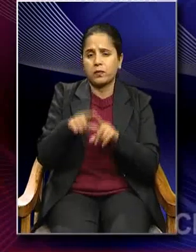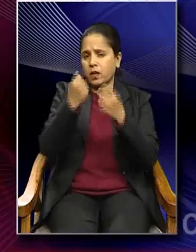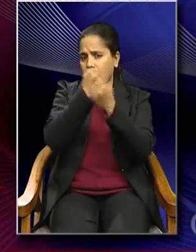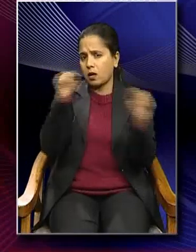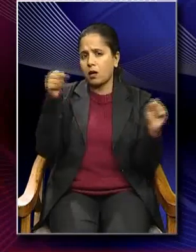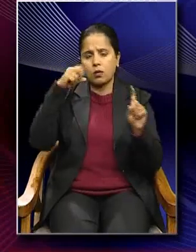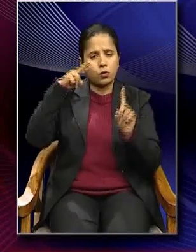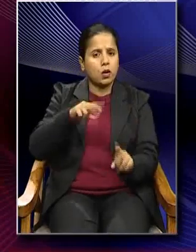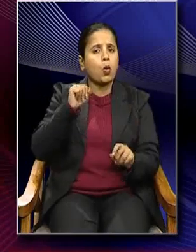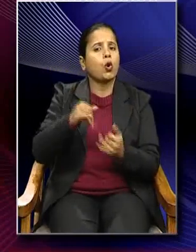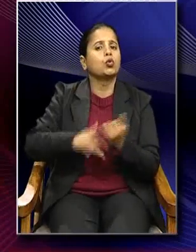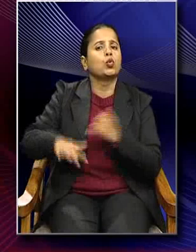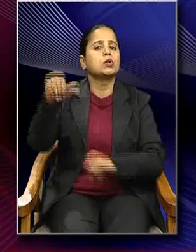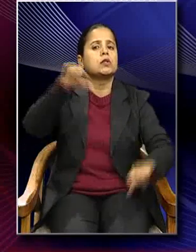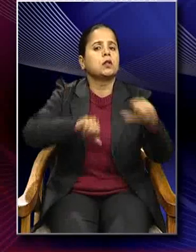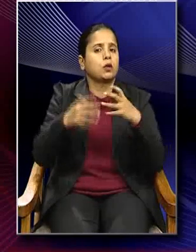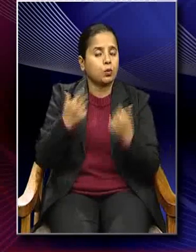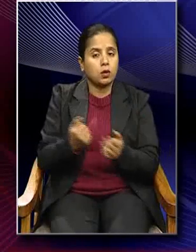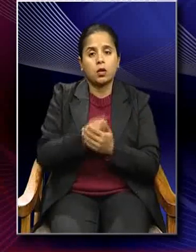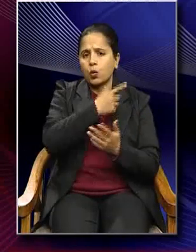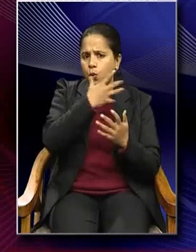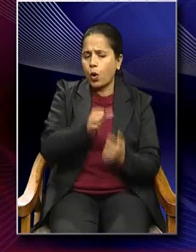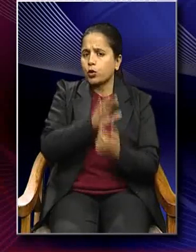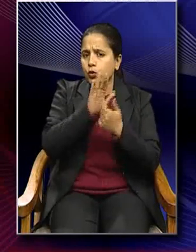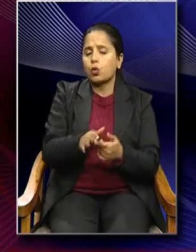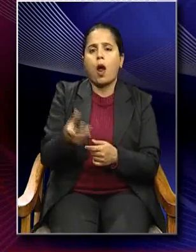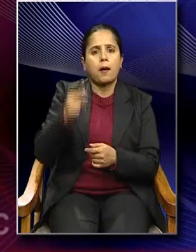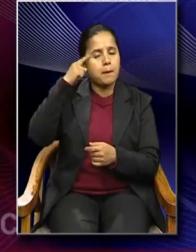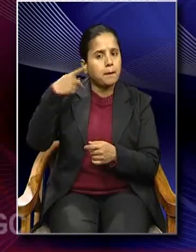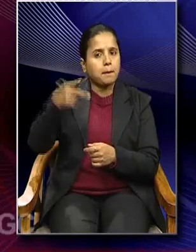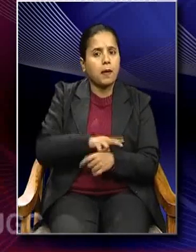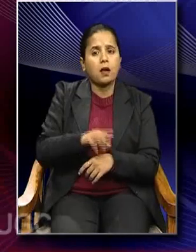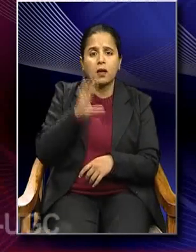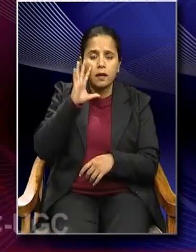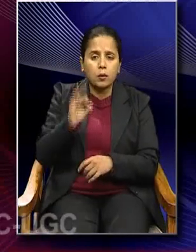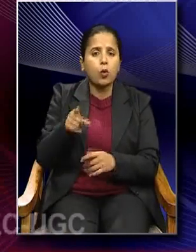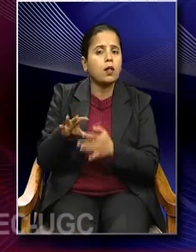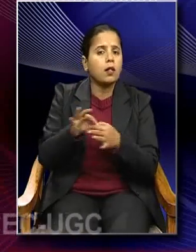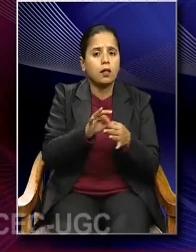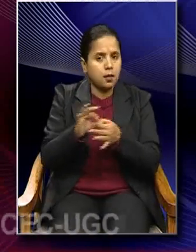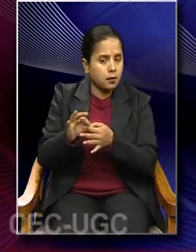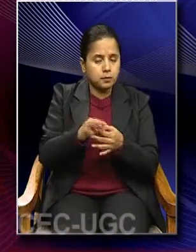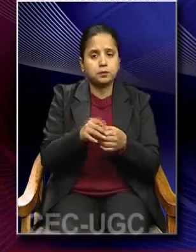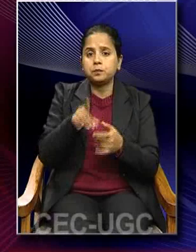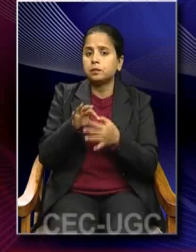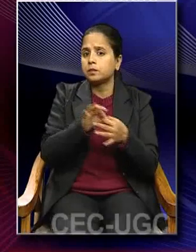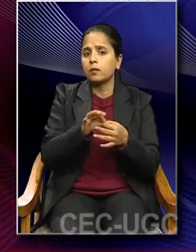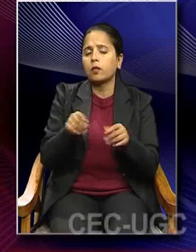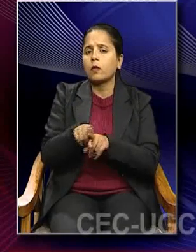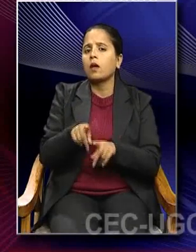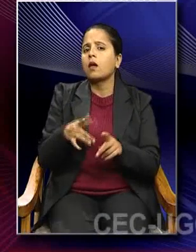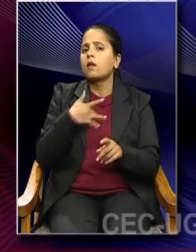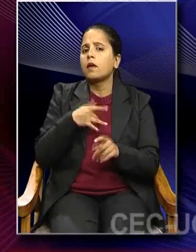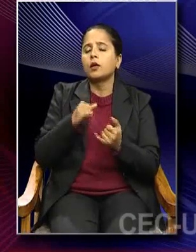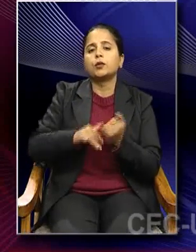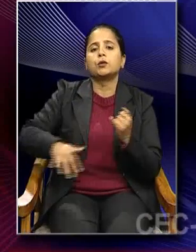of social science. He wanted to bring back the critical link that links kind of connect